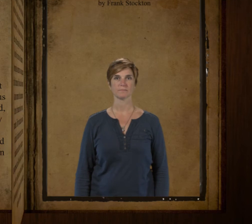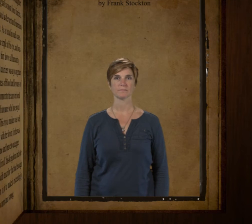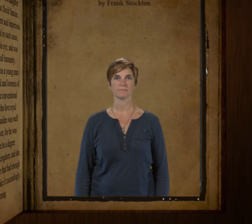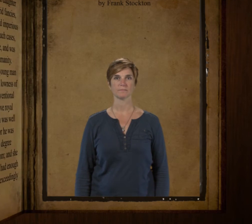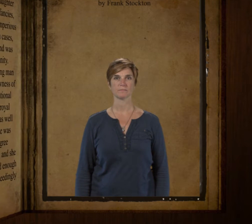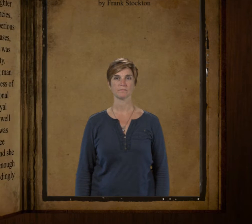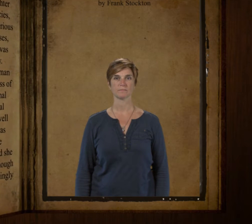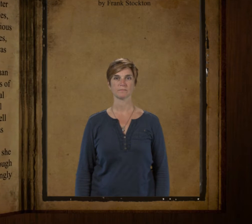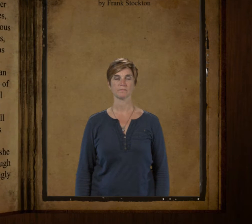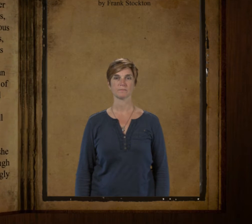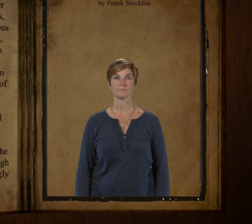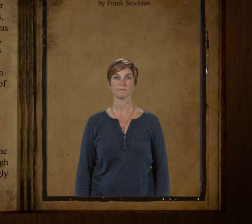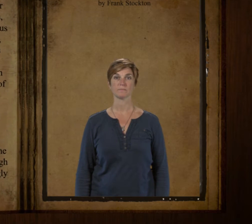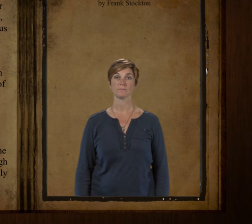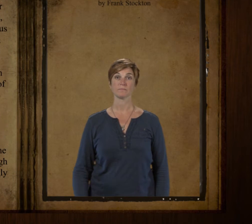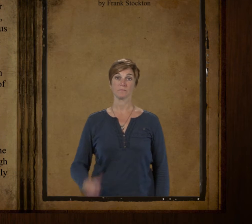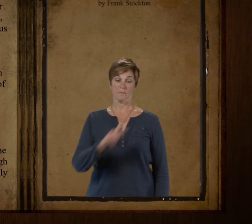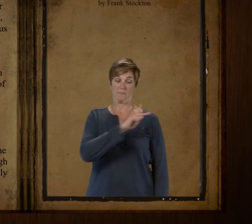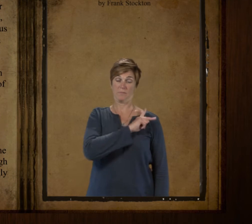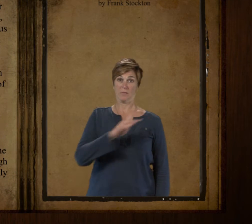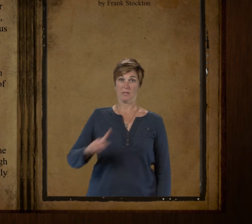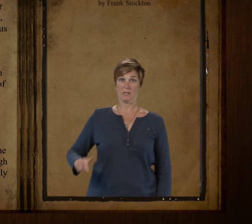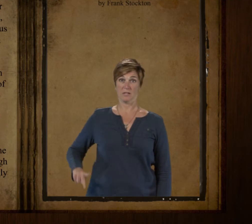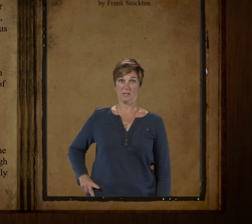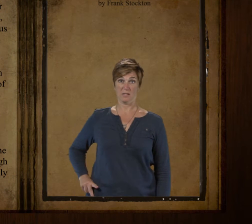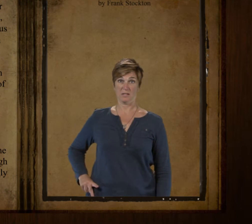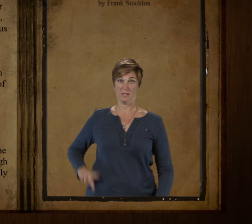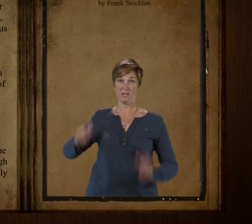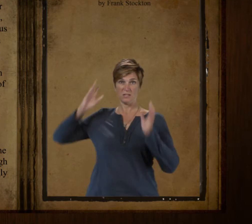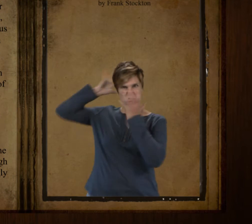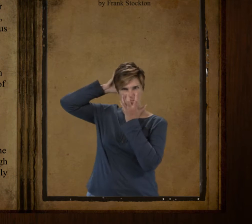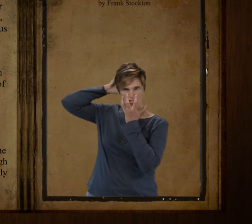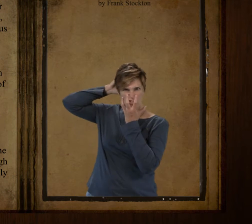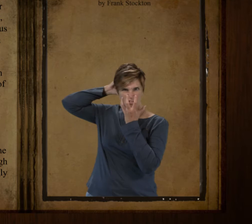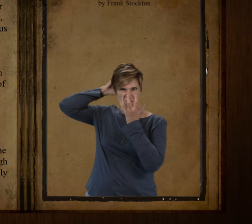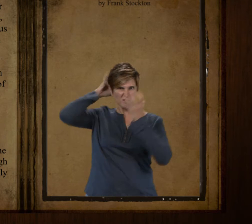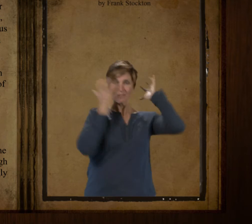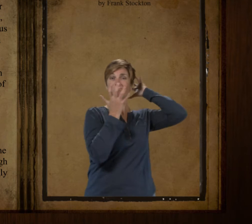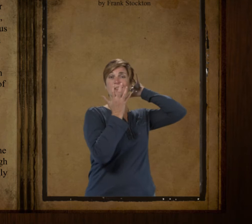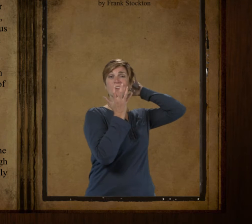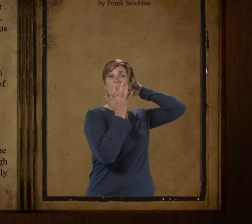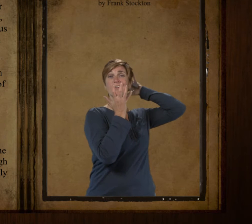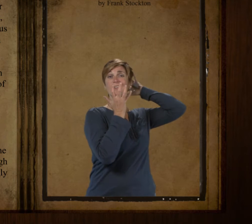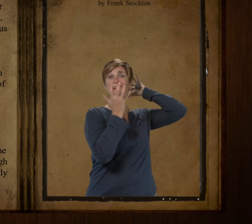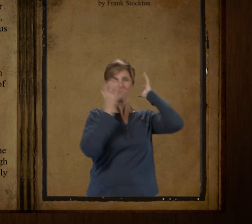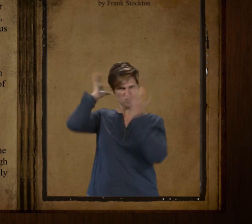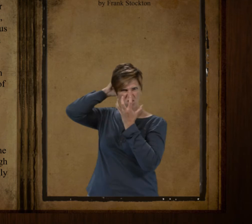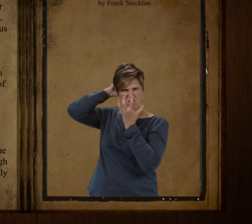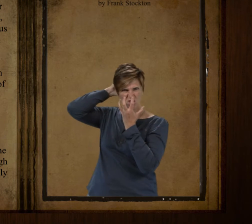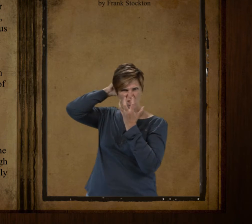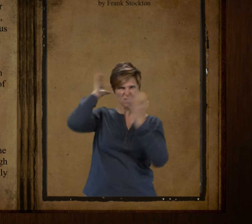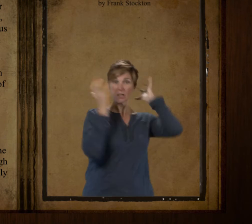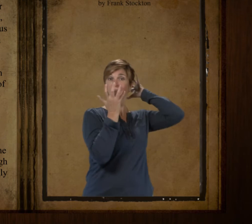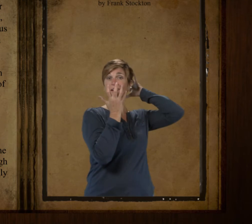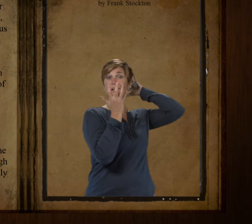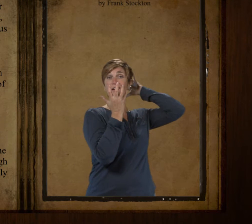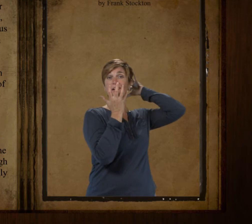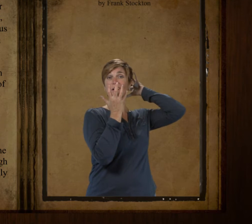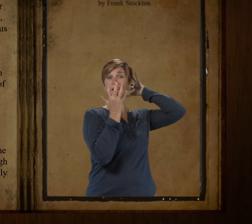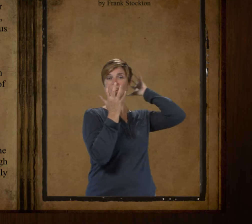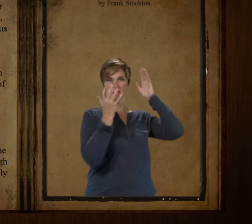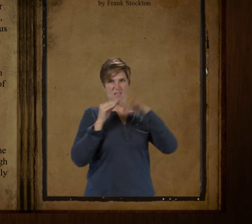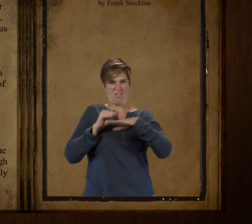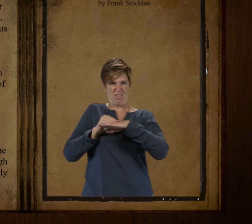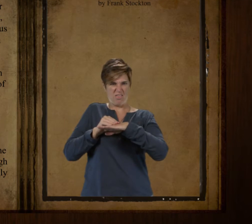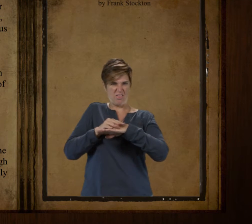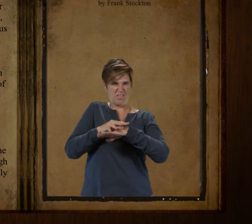This semi-barbaric king had a daughter as blooming as his most florid fancies, and with a soul